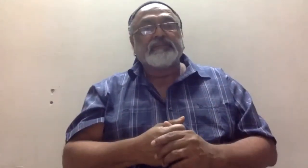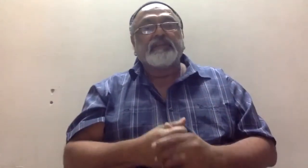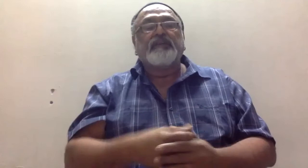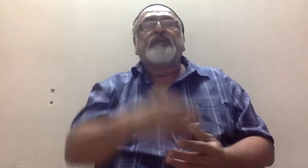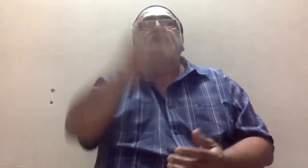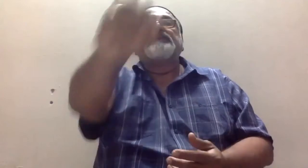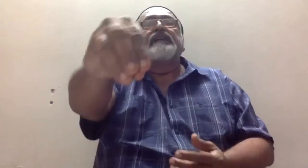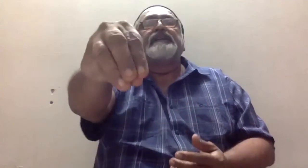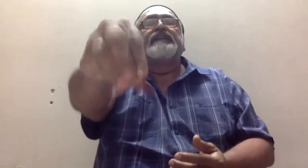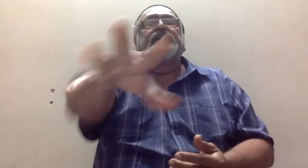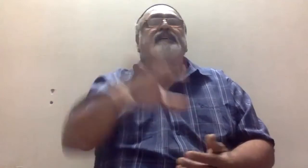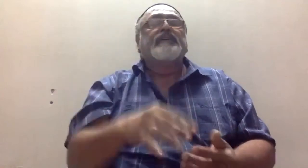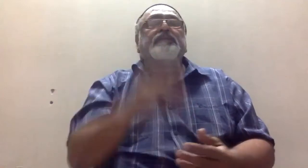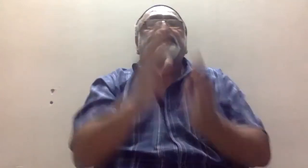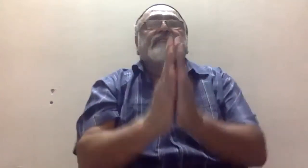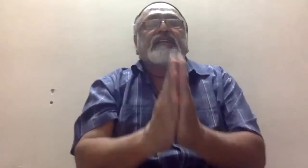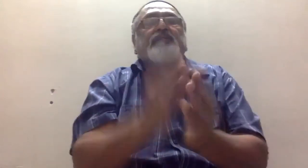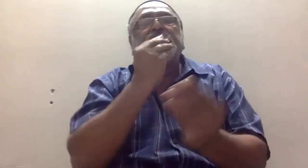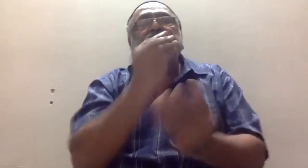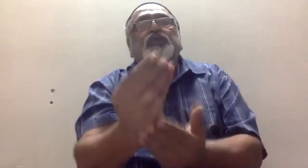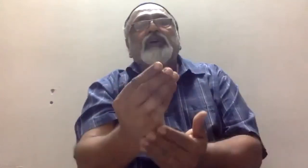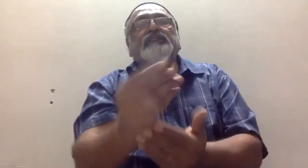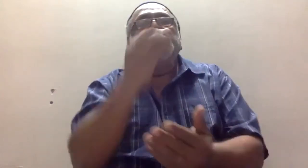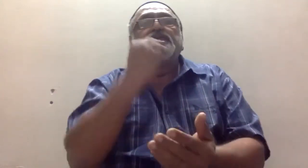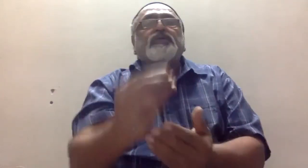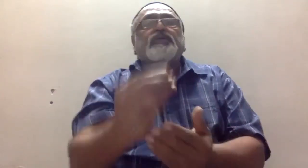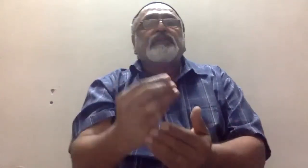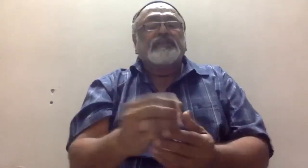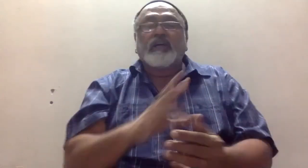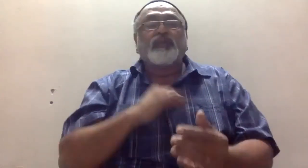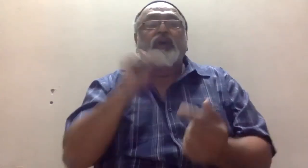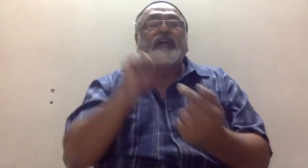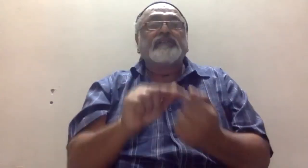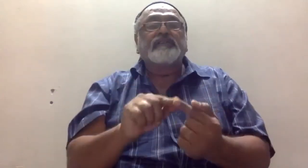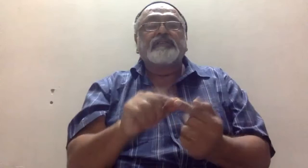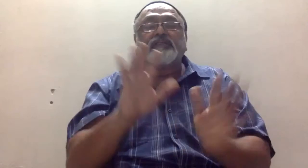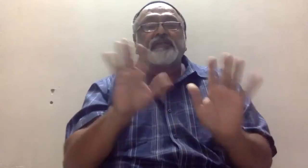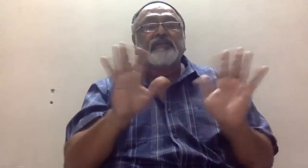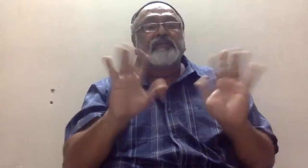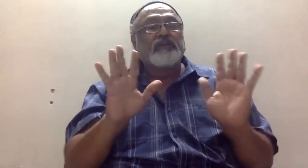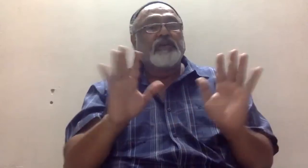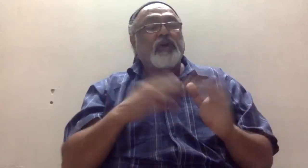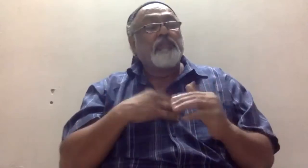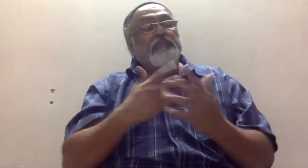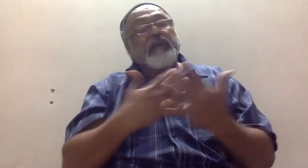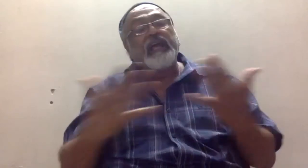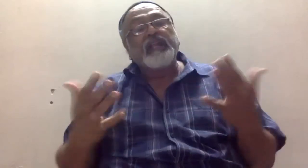consider this. That kind of language I'm really against, and I have actually written also in my lot of pieces on my own